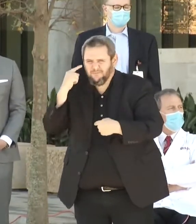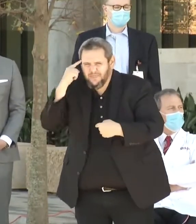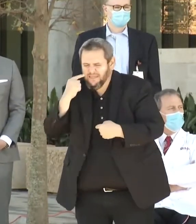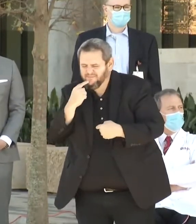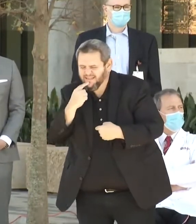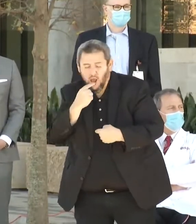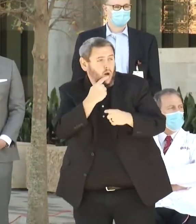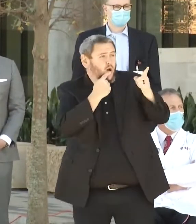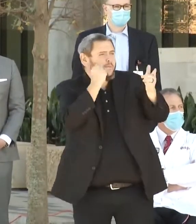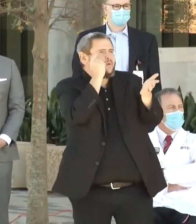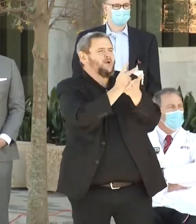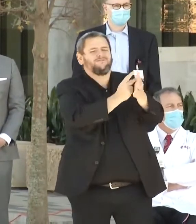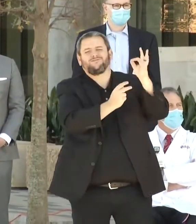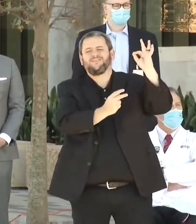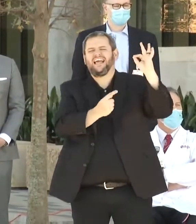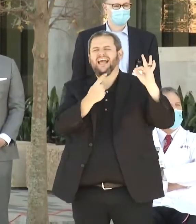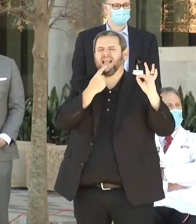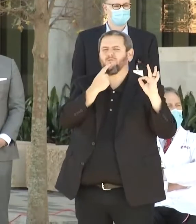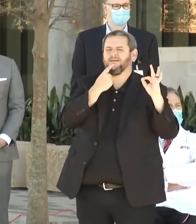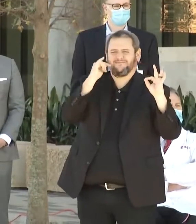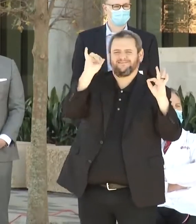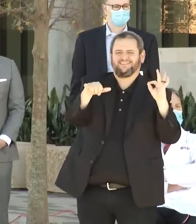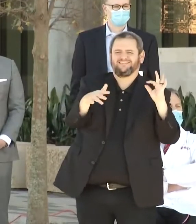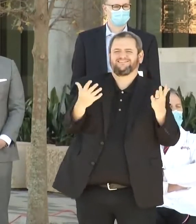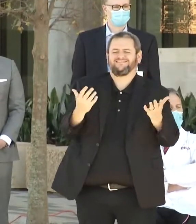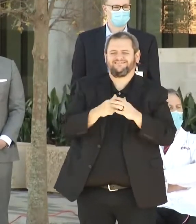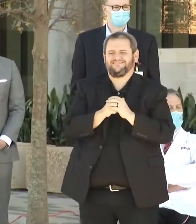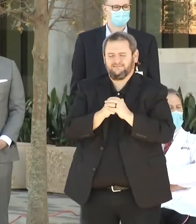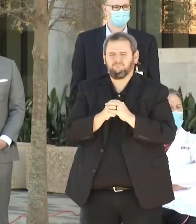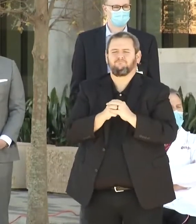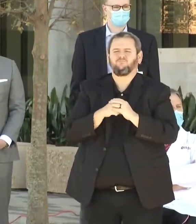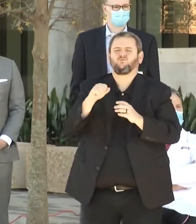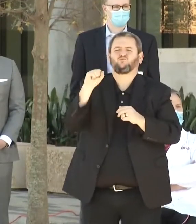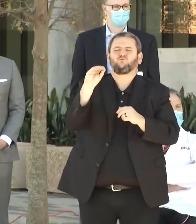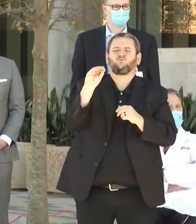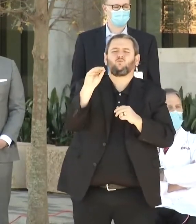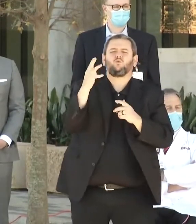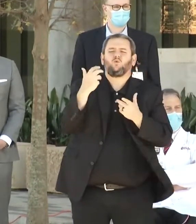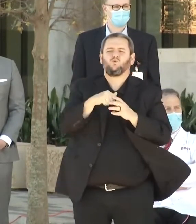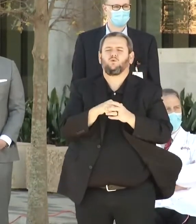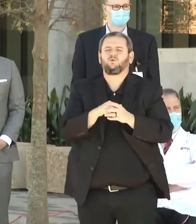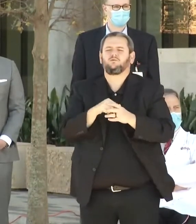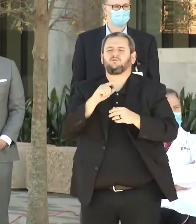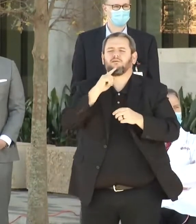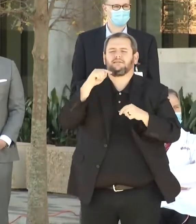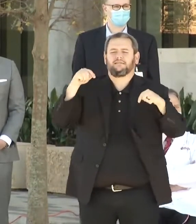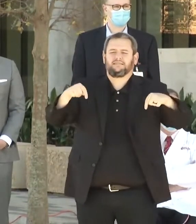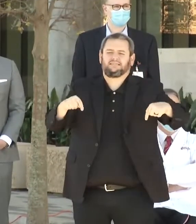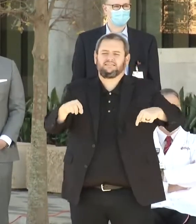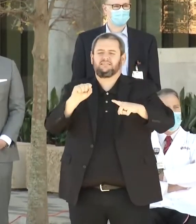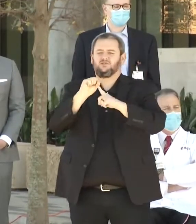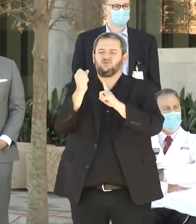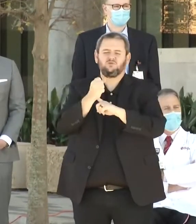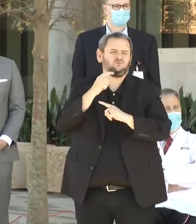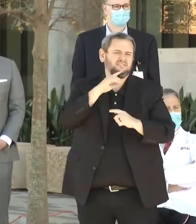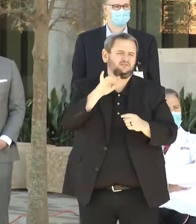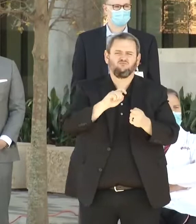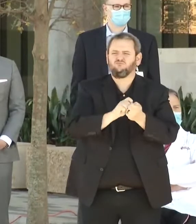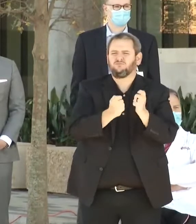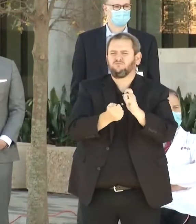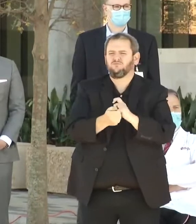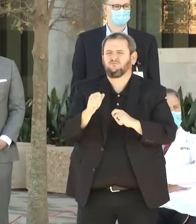how things change and how rapidly things change. When I started writing my speaker's notes